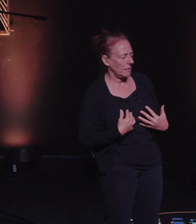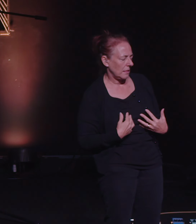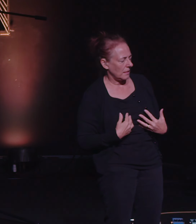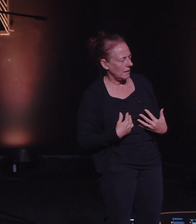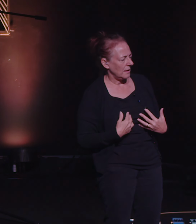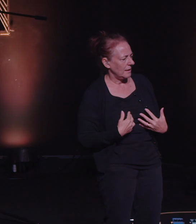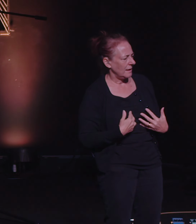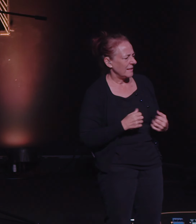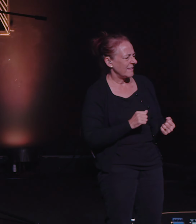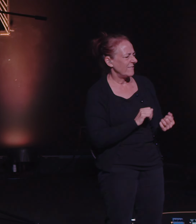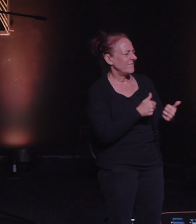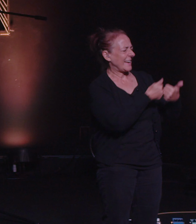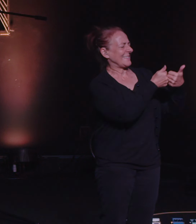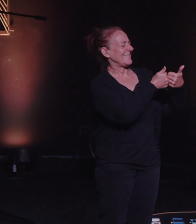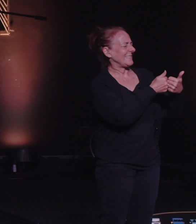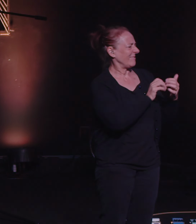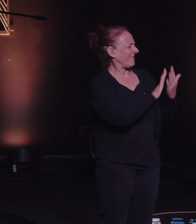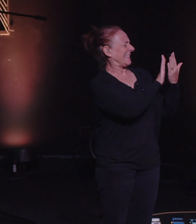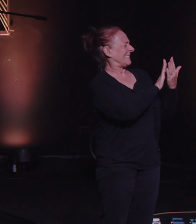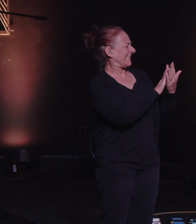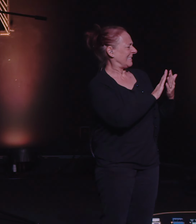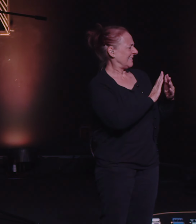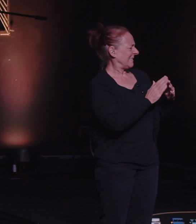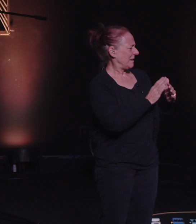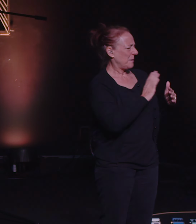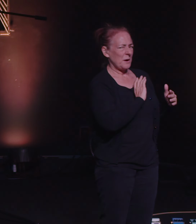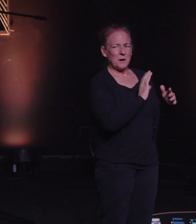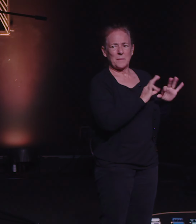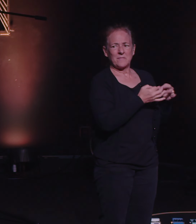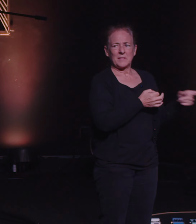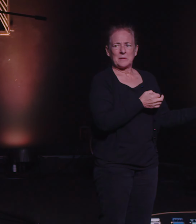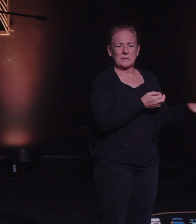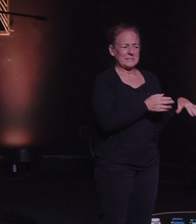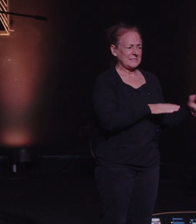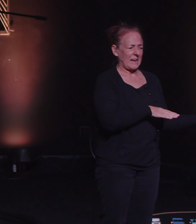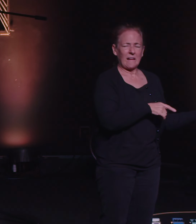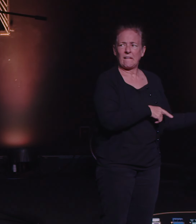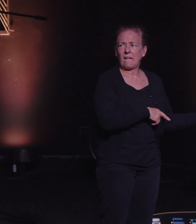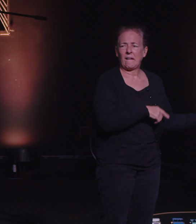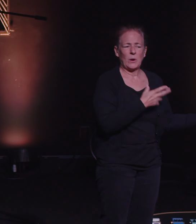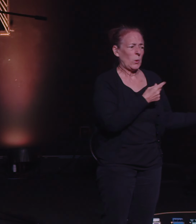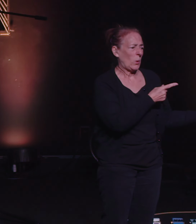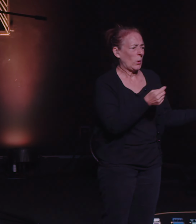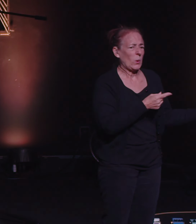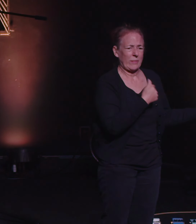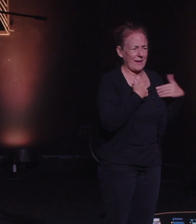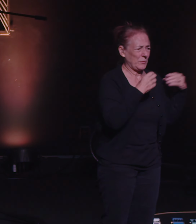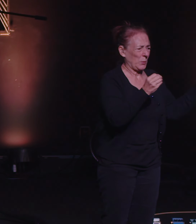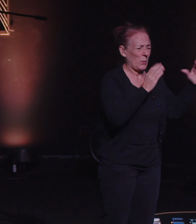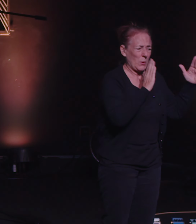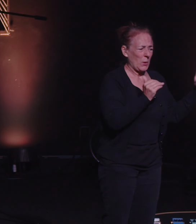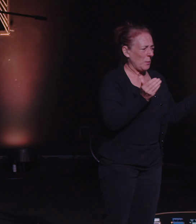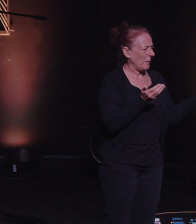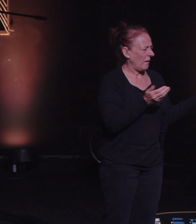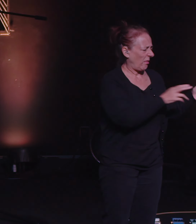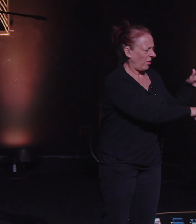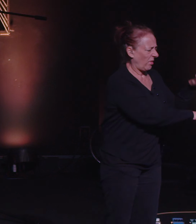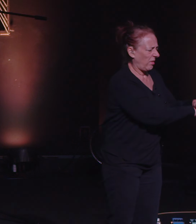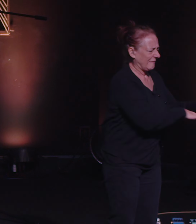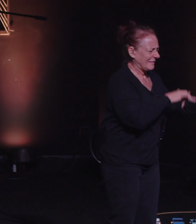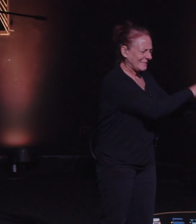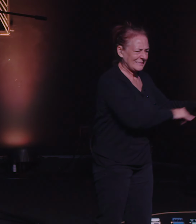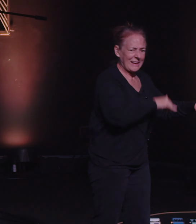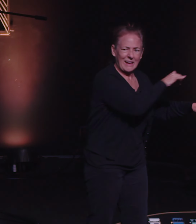there who are facing death, whose loved ones are going to die this year. There's a lot of people out there who have no hope. They need a family like